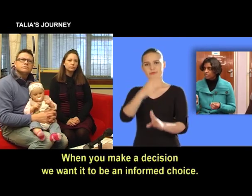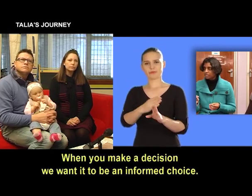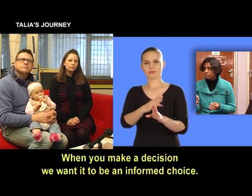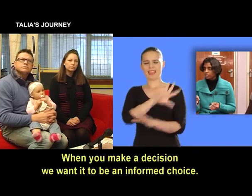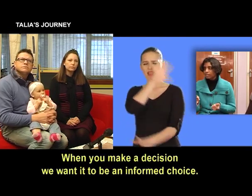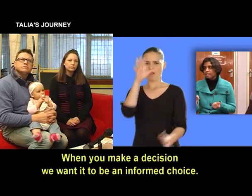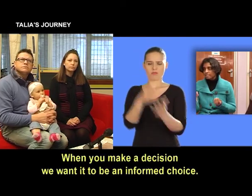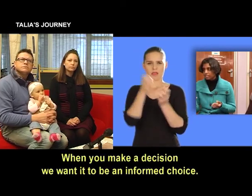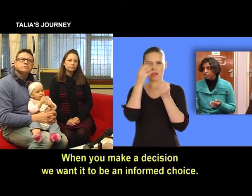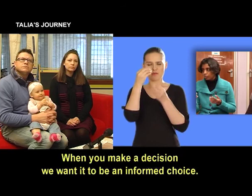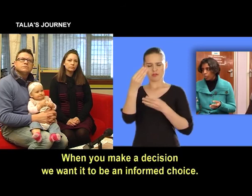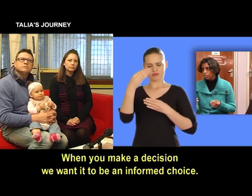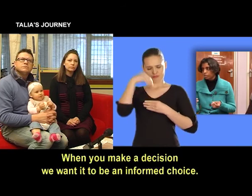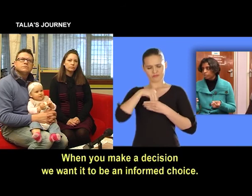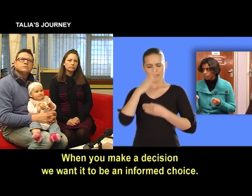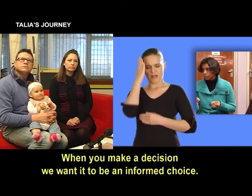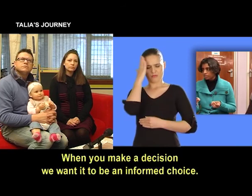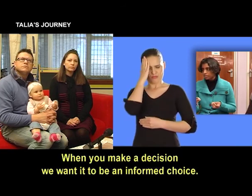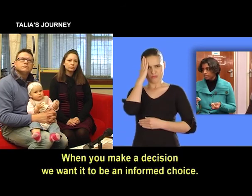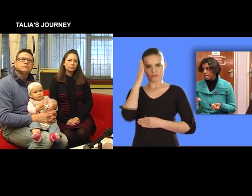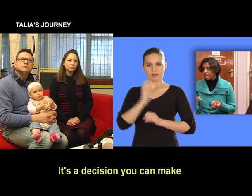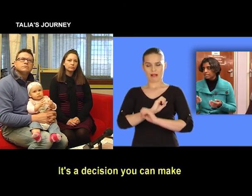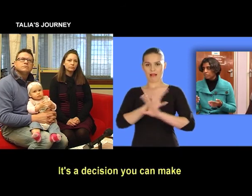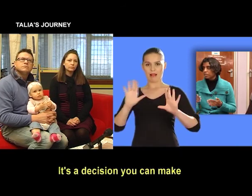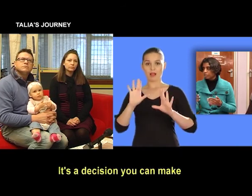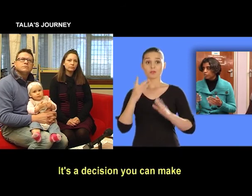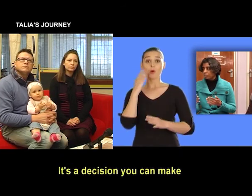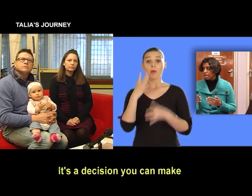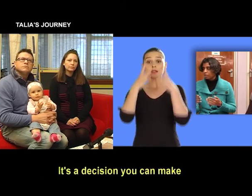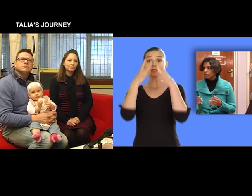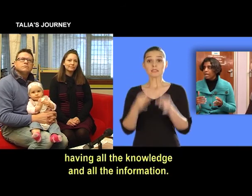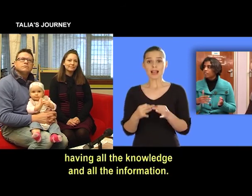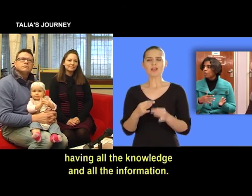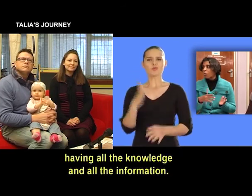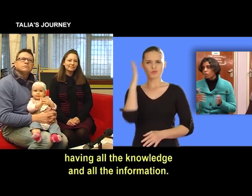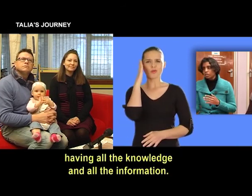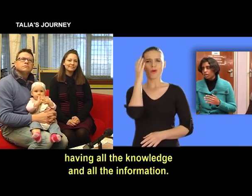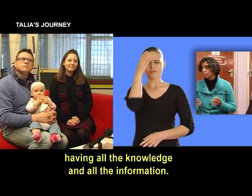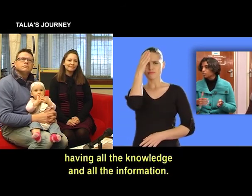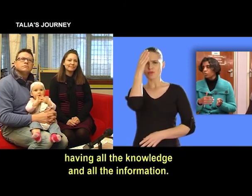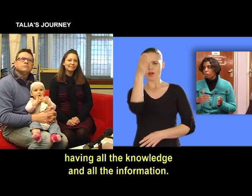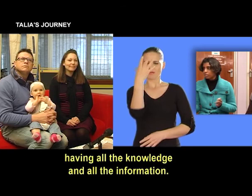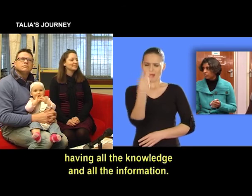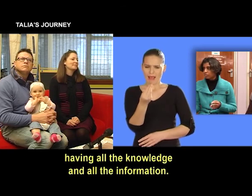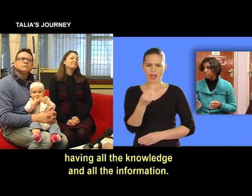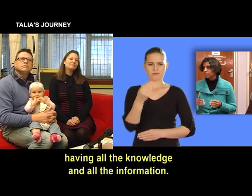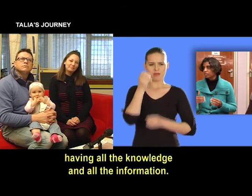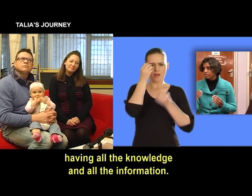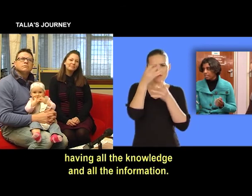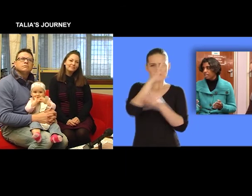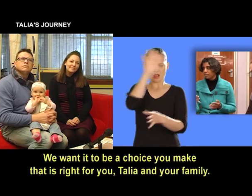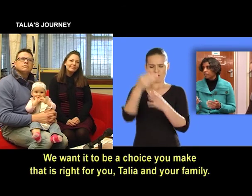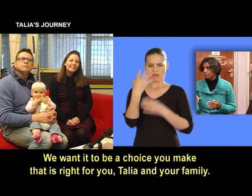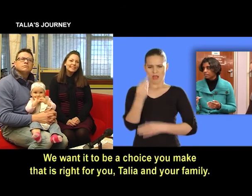when you make a decision, it's an informed choice. And it's something that you've made with having all the knowledge, all the